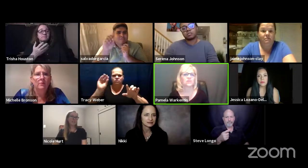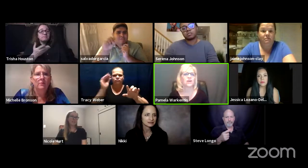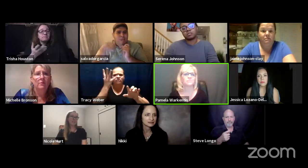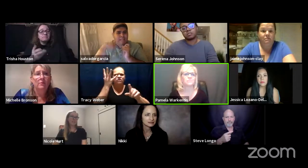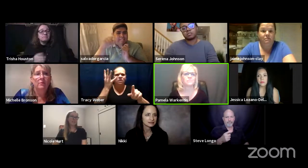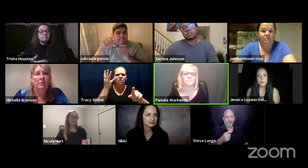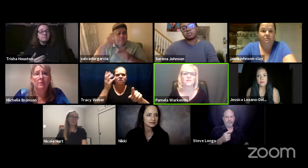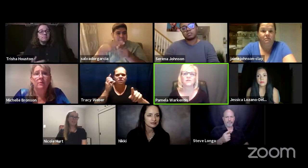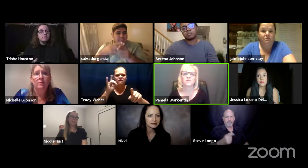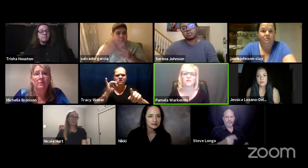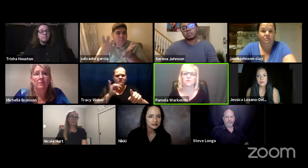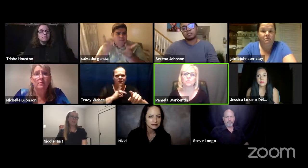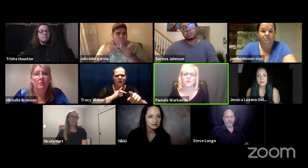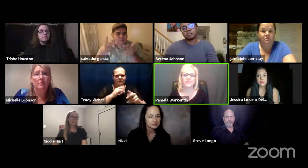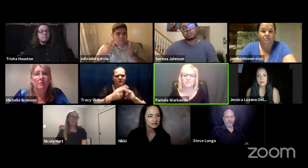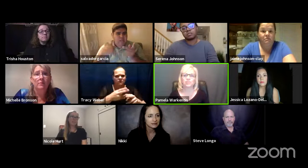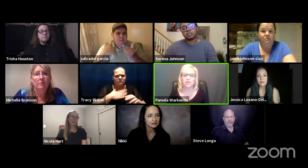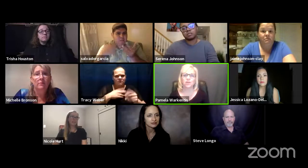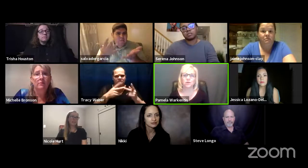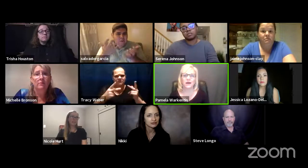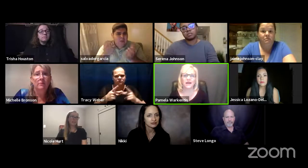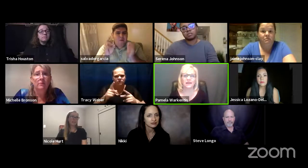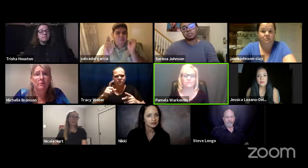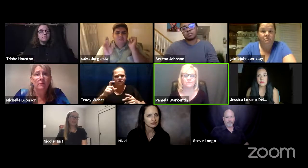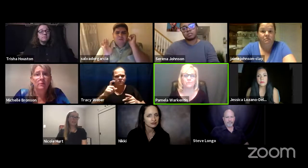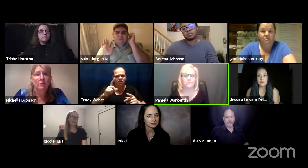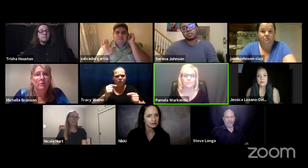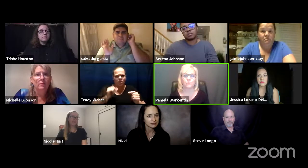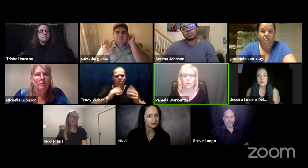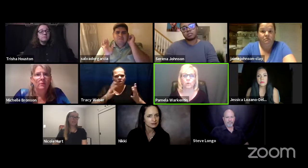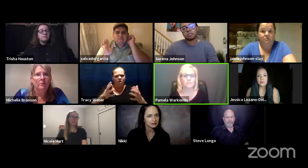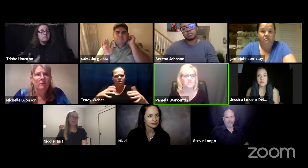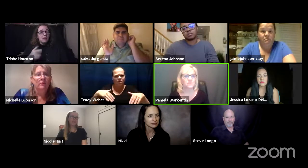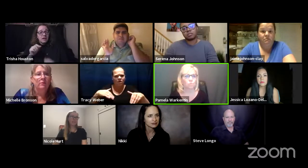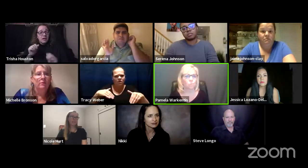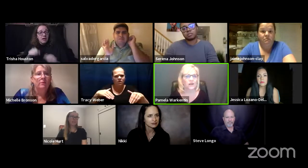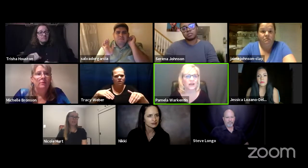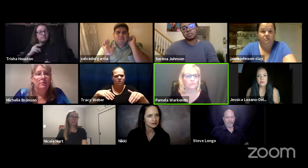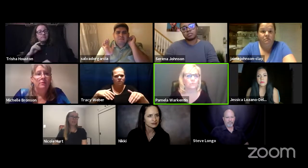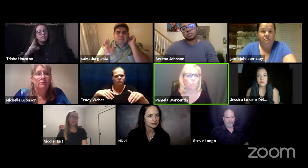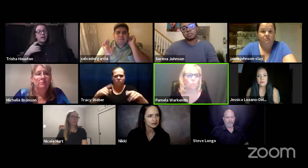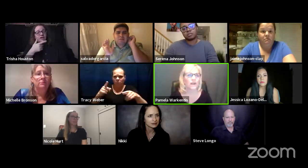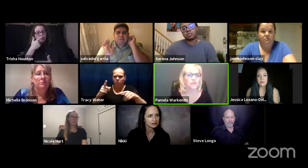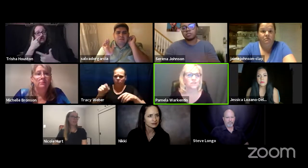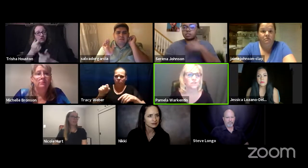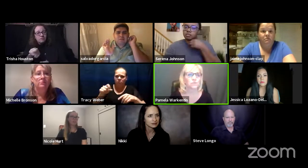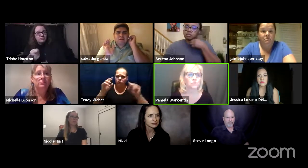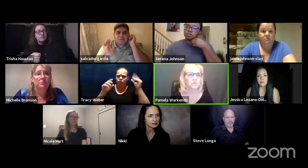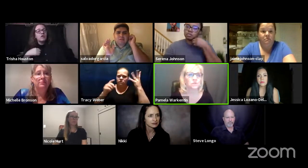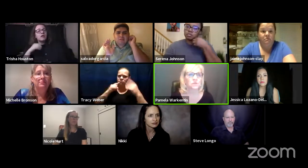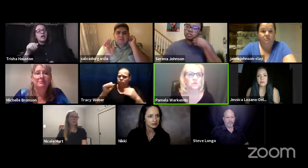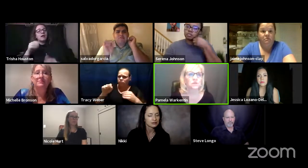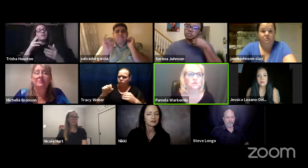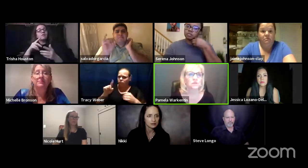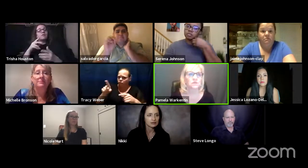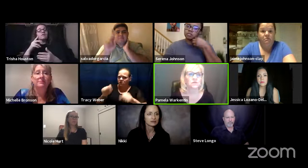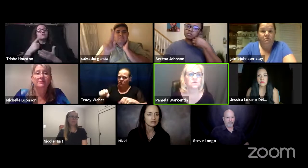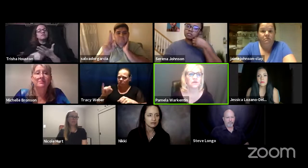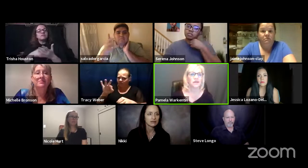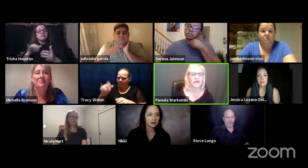Tricia, do I need to share my board position, what I'm wanting to do? You